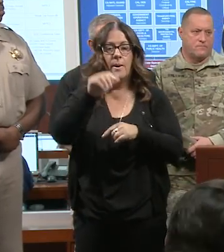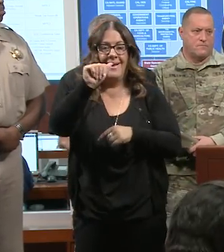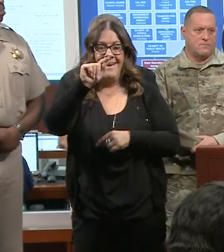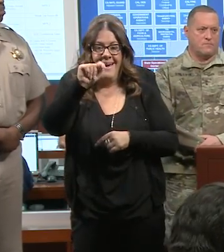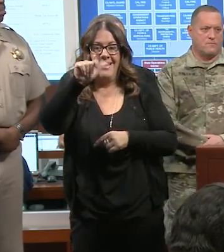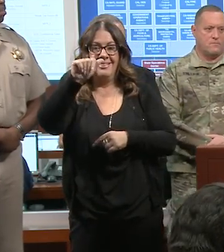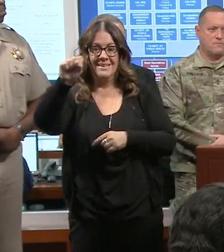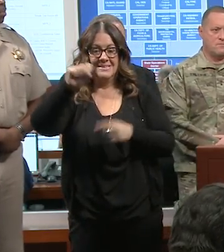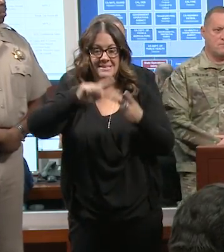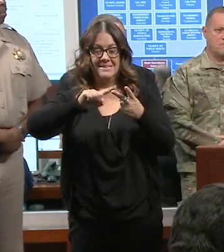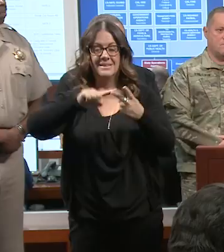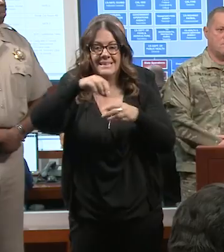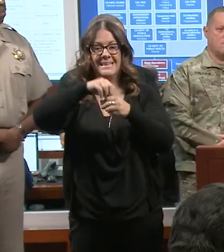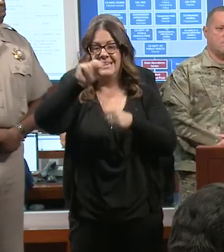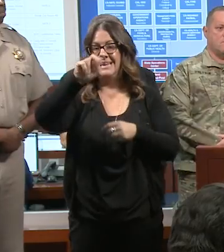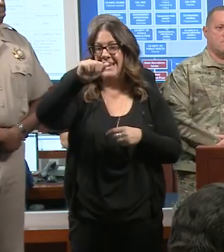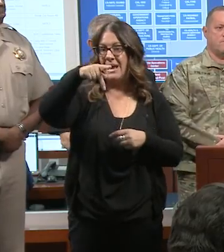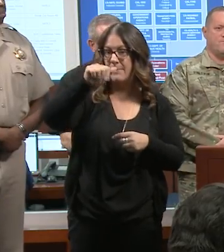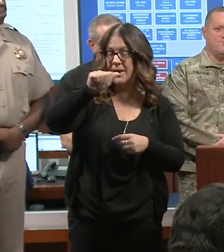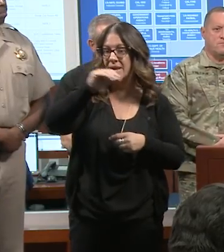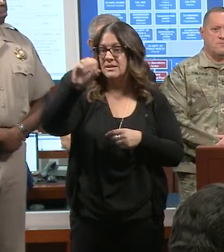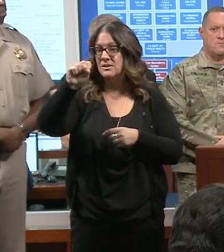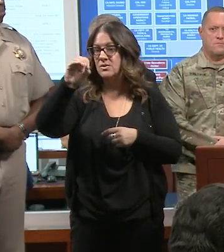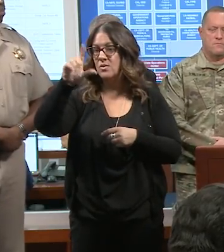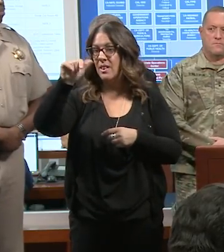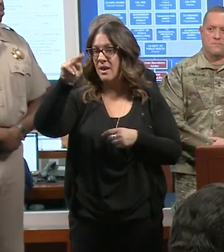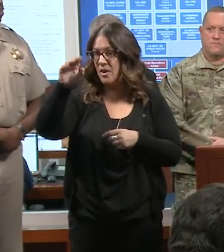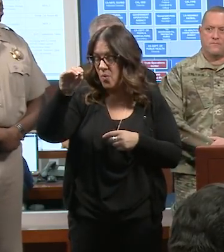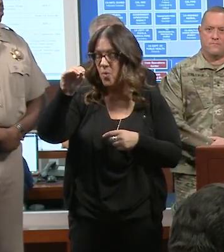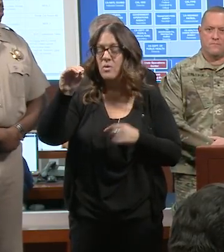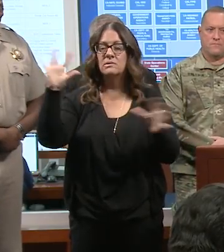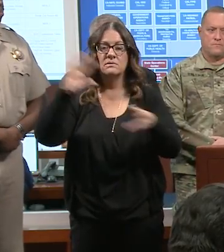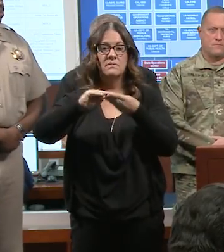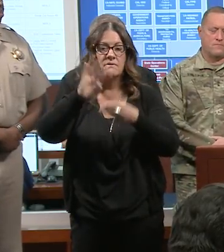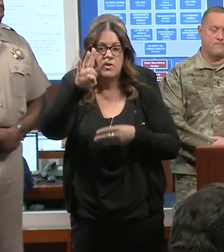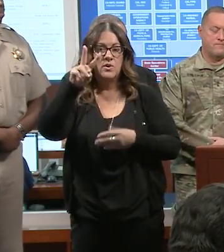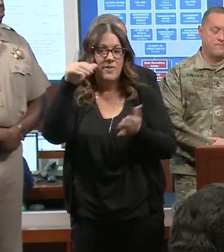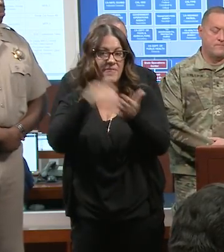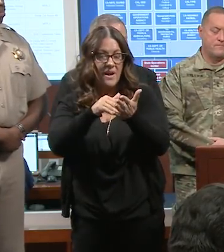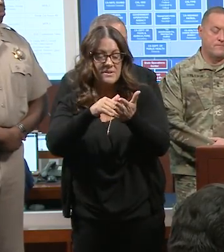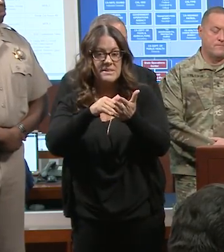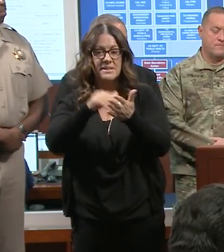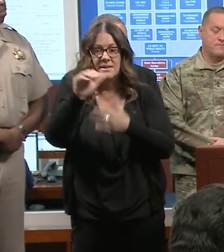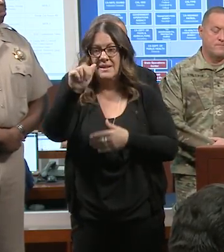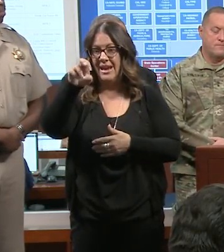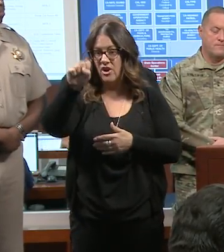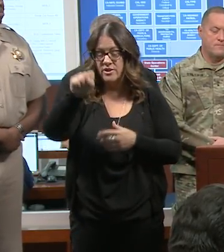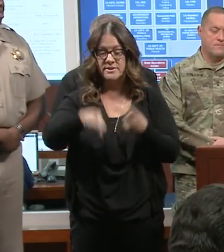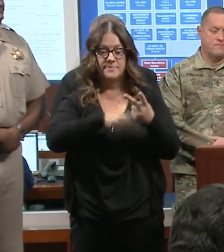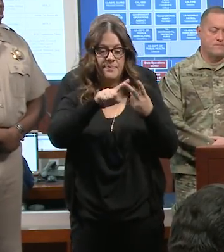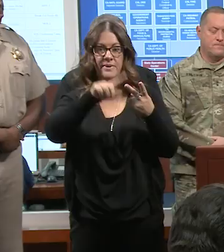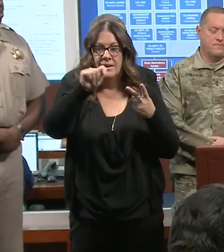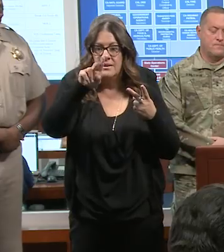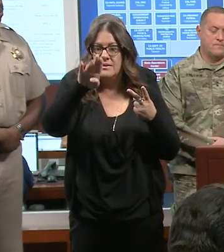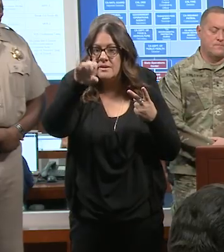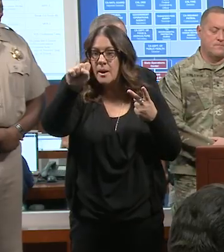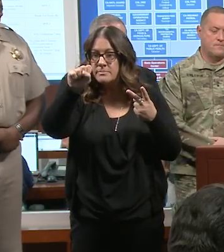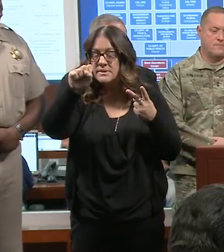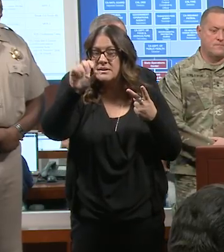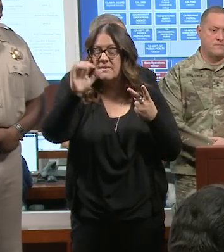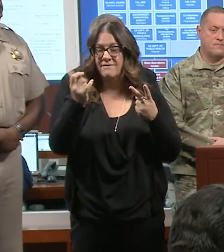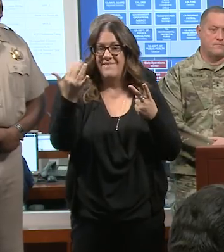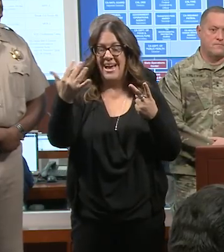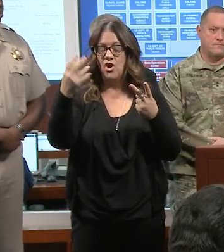in Napa, now Solano County, is over 42,000 acres. The Tubbs fire in Santa